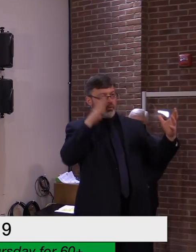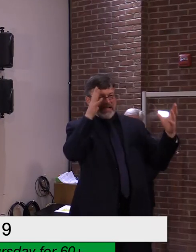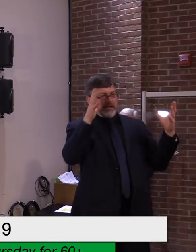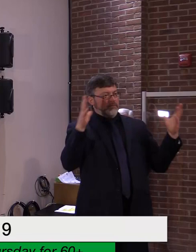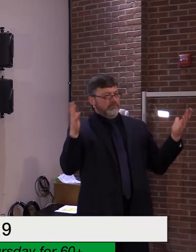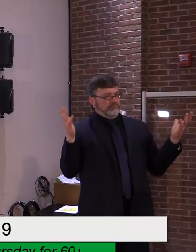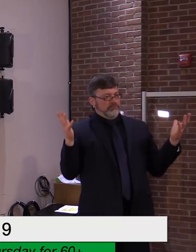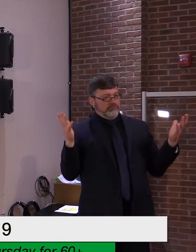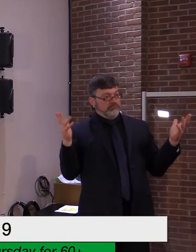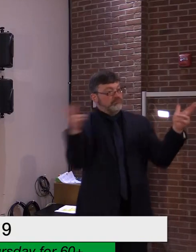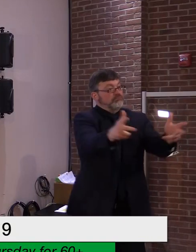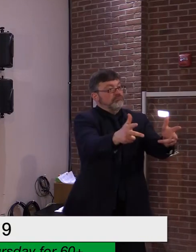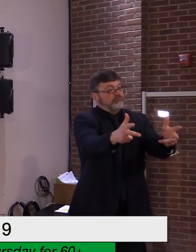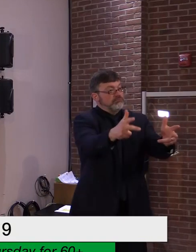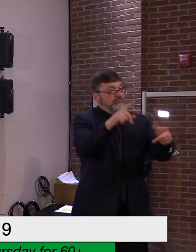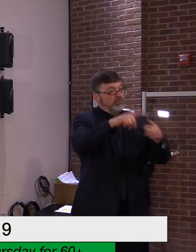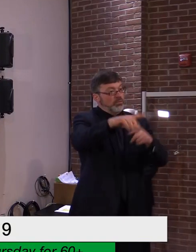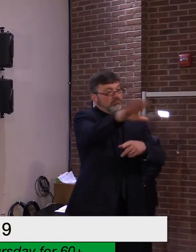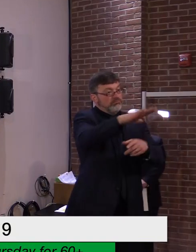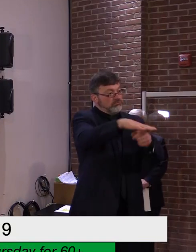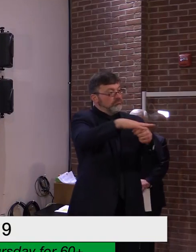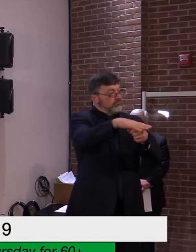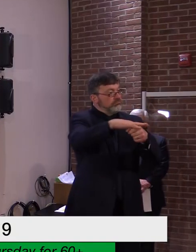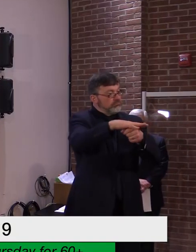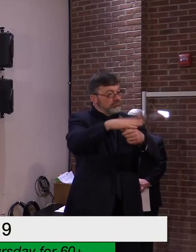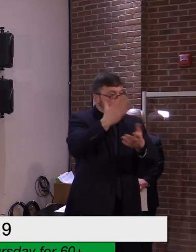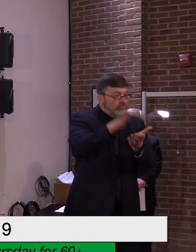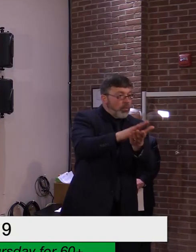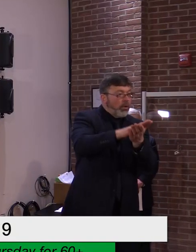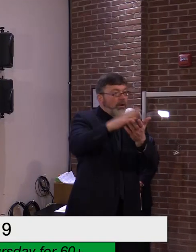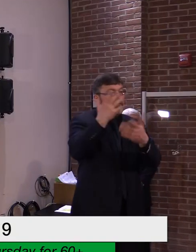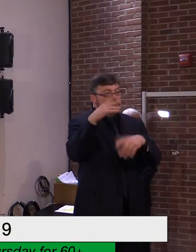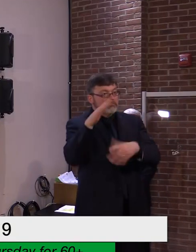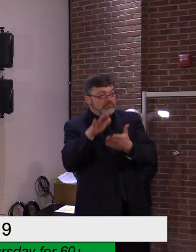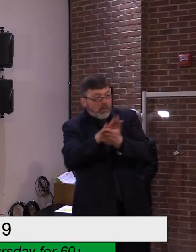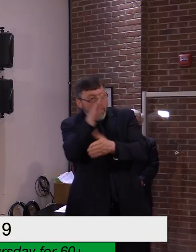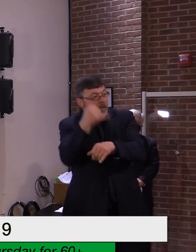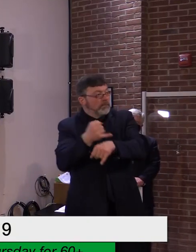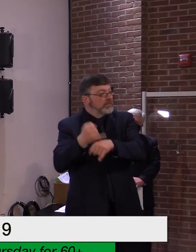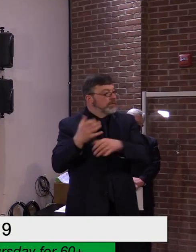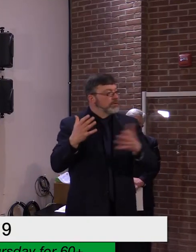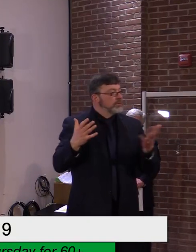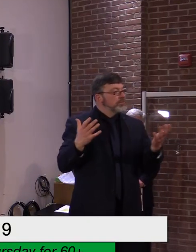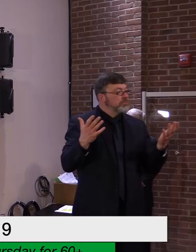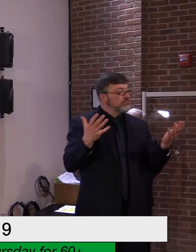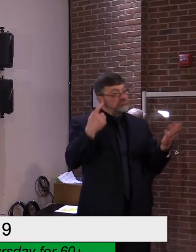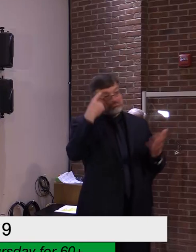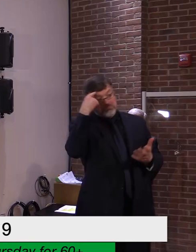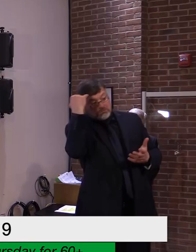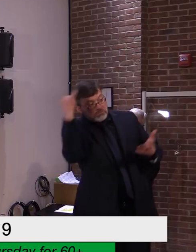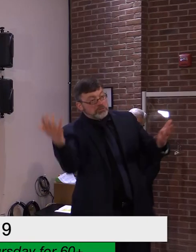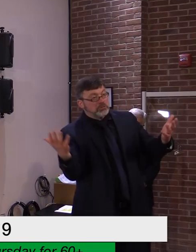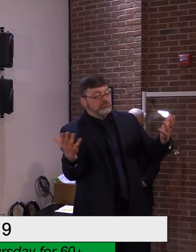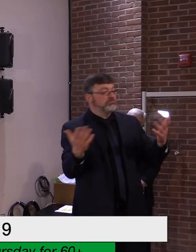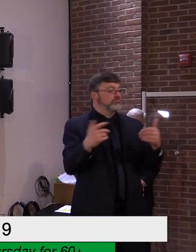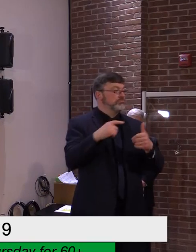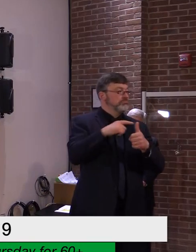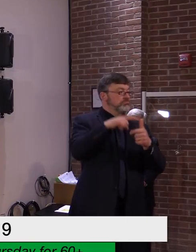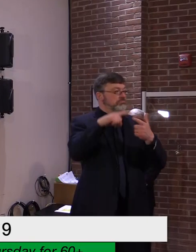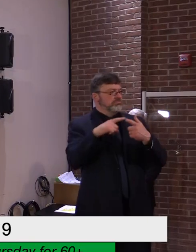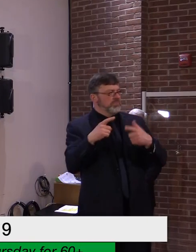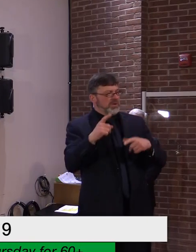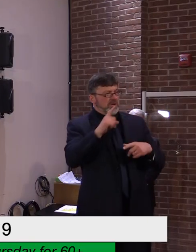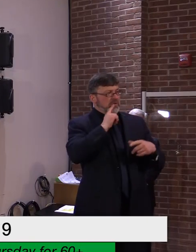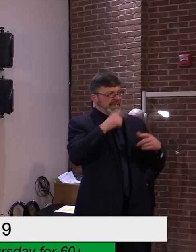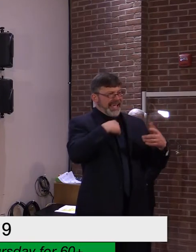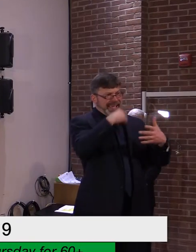reality is we will have gone through so much vaccine already and so many people who are eligible will already have had